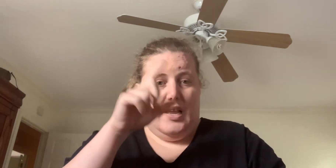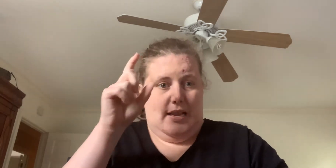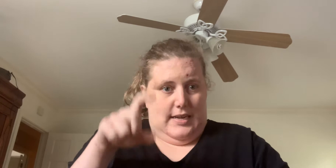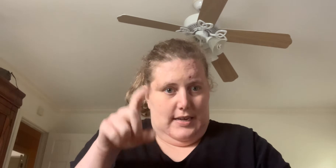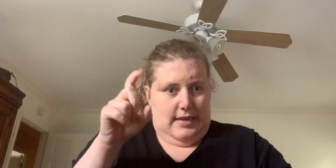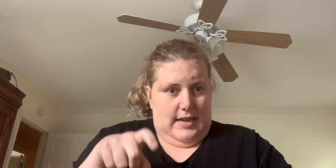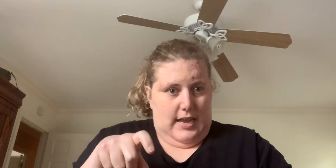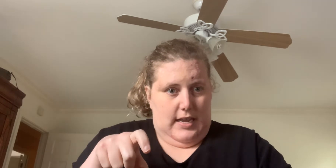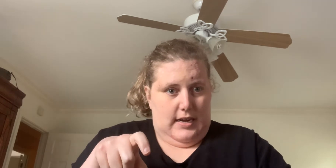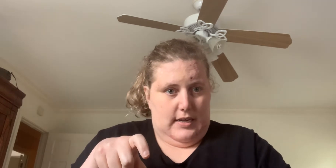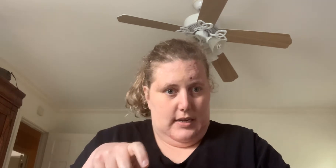9 moles